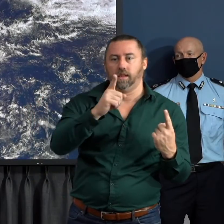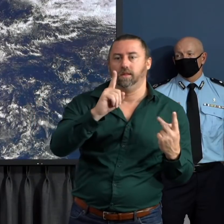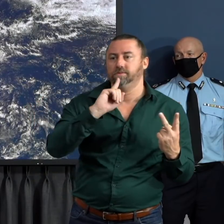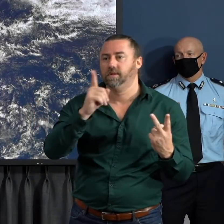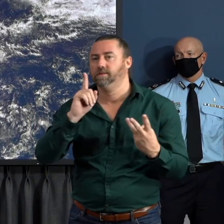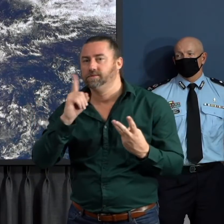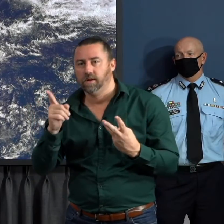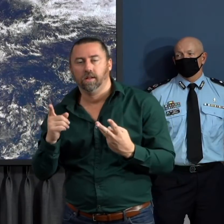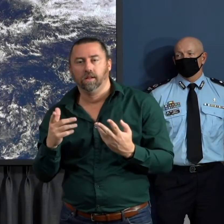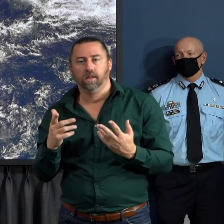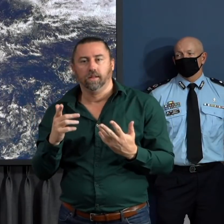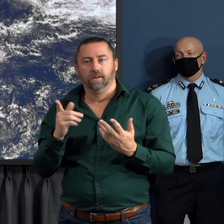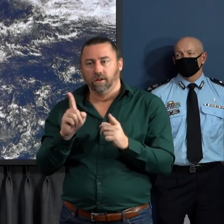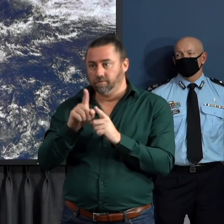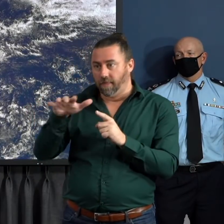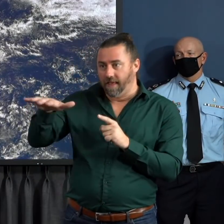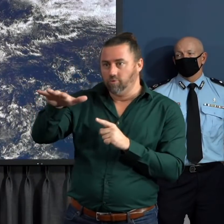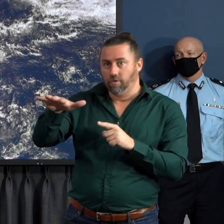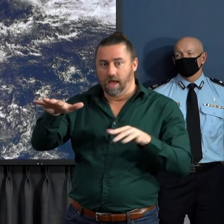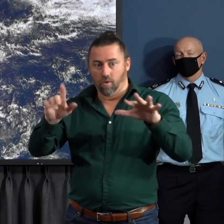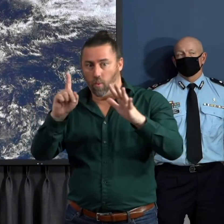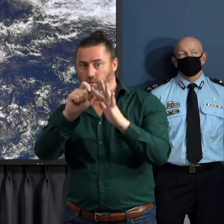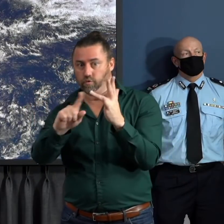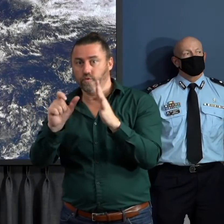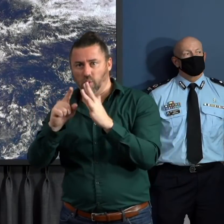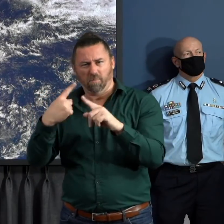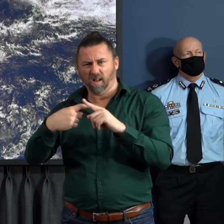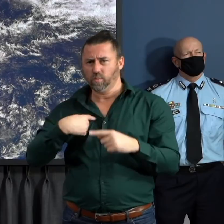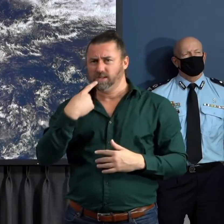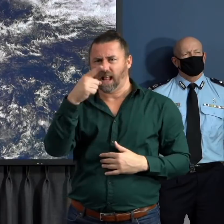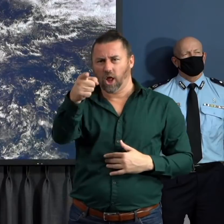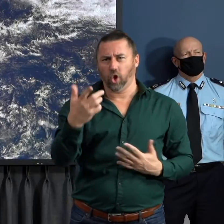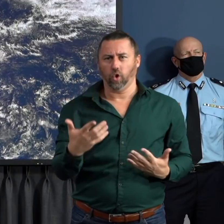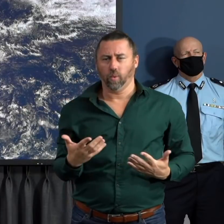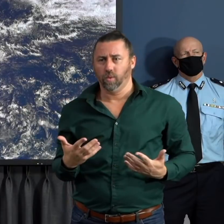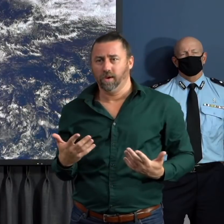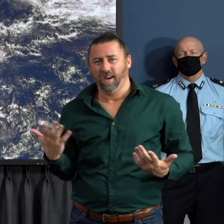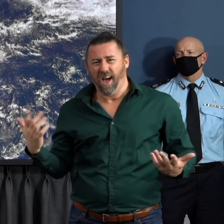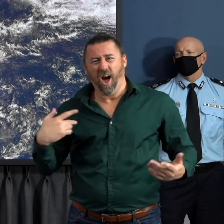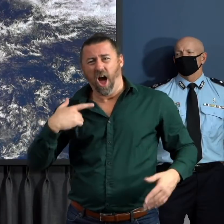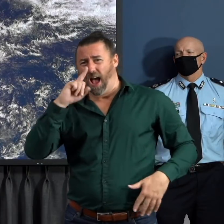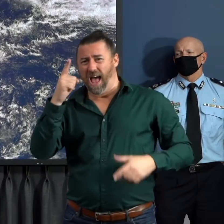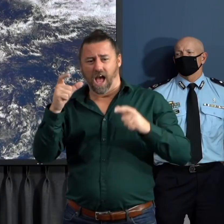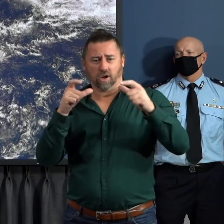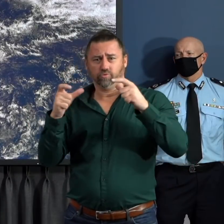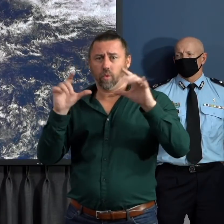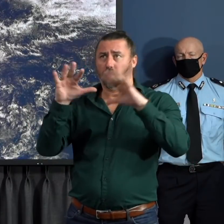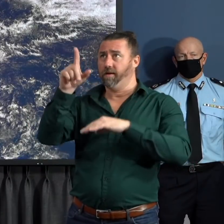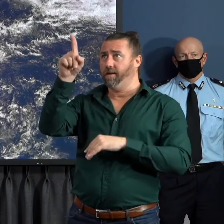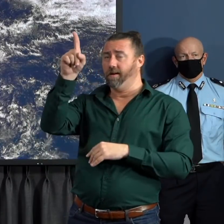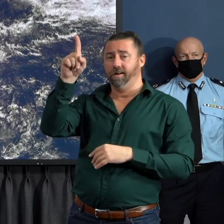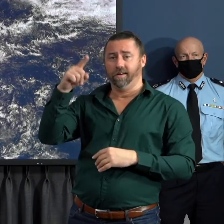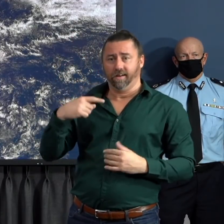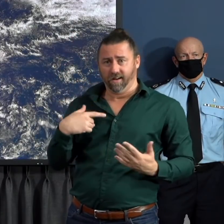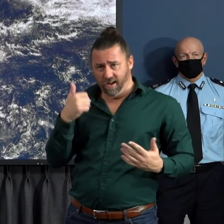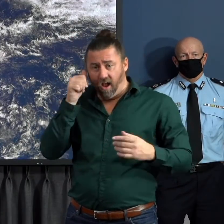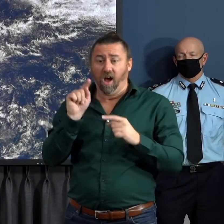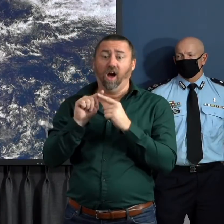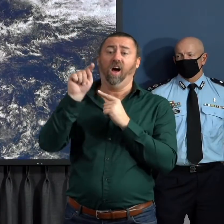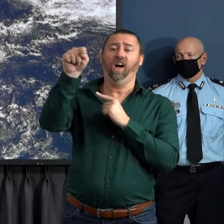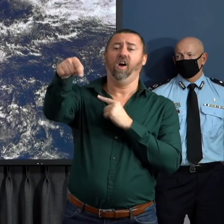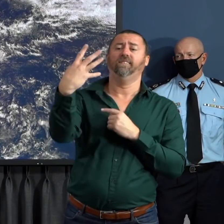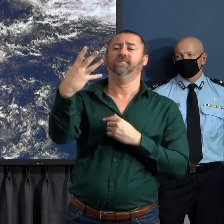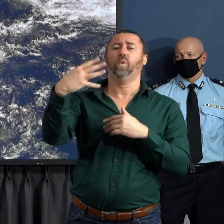the disaster management groups as well as the community. And these events can be notoriously difficult to predict out to 4 days. That's quite a